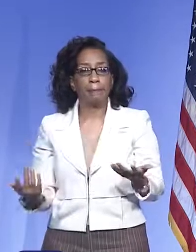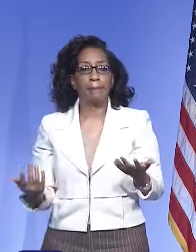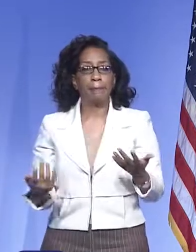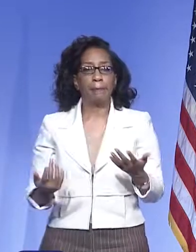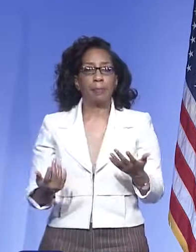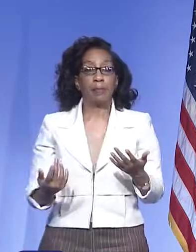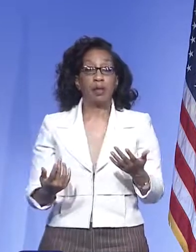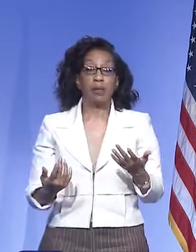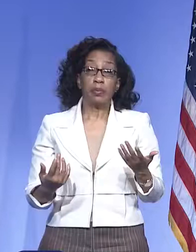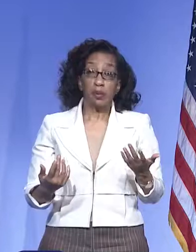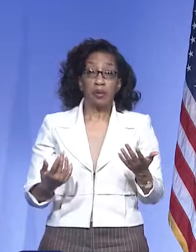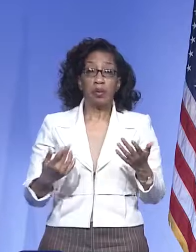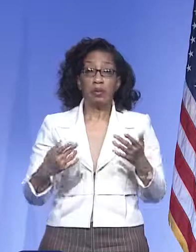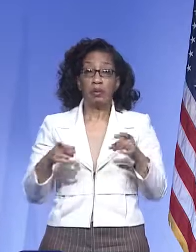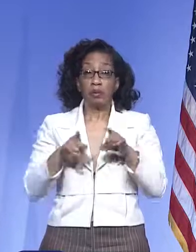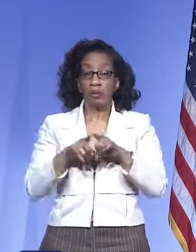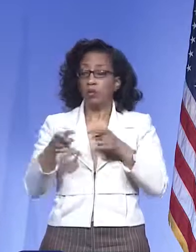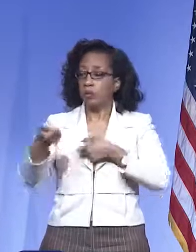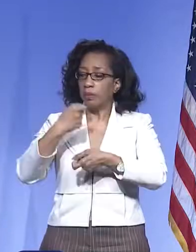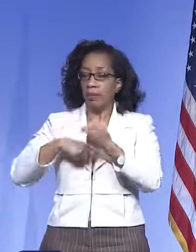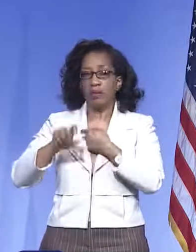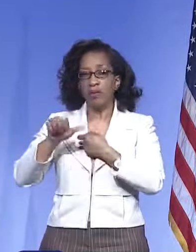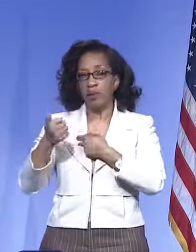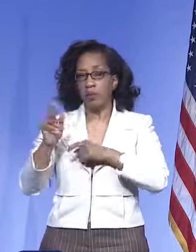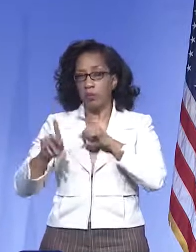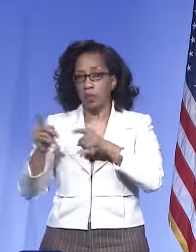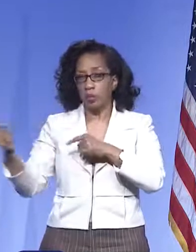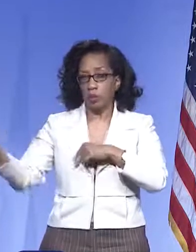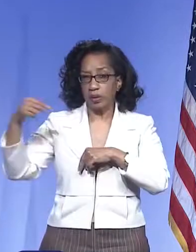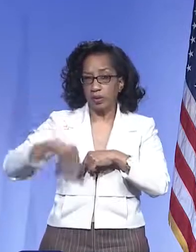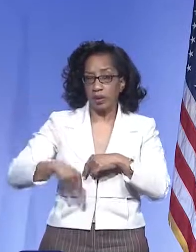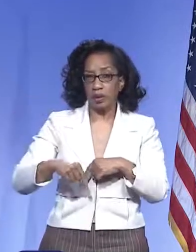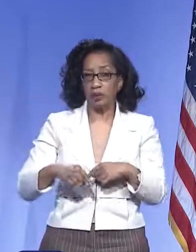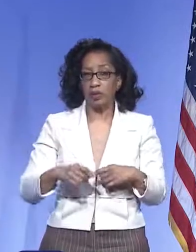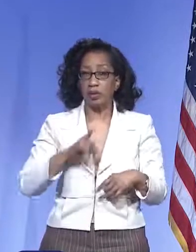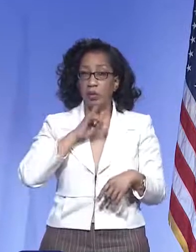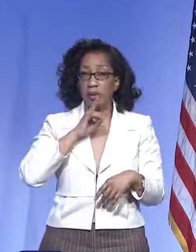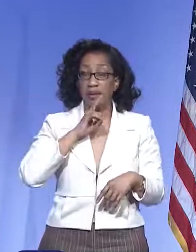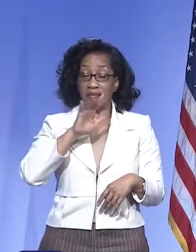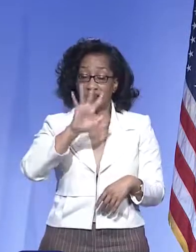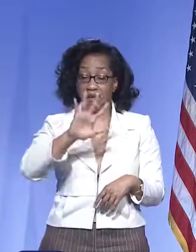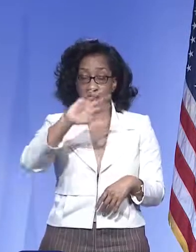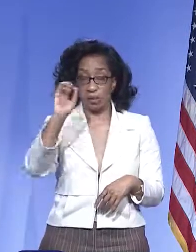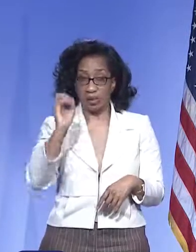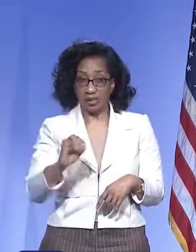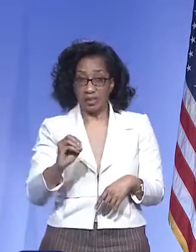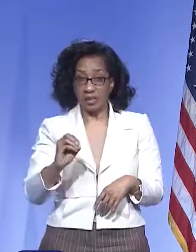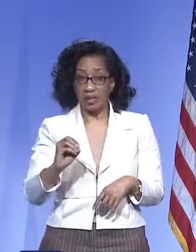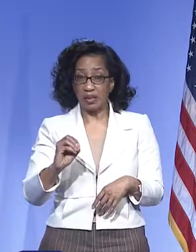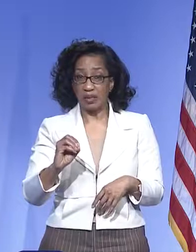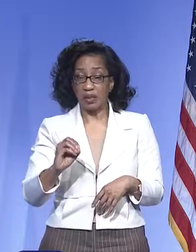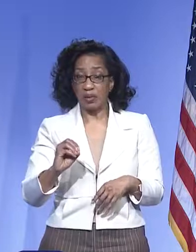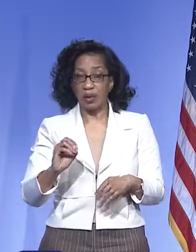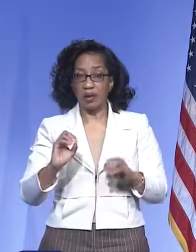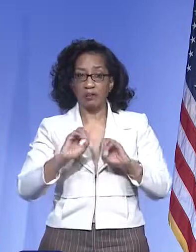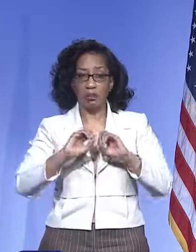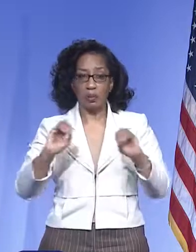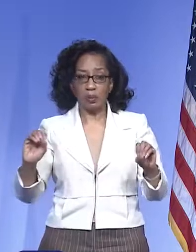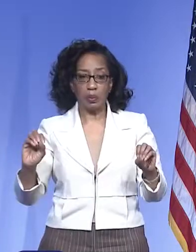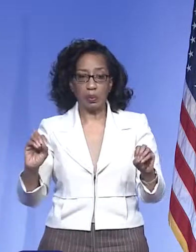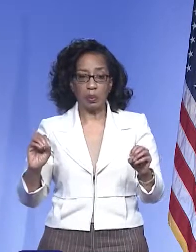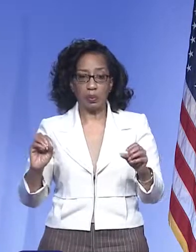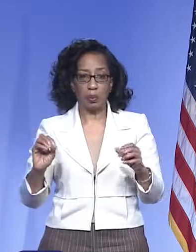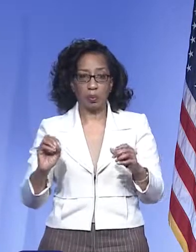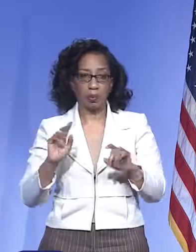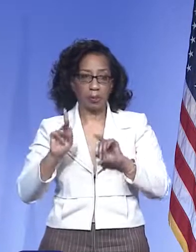week. So there was probably about 5% of the overall appointments that were never filled, despite our exhortations for people